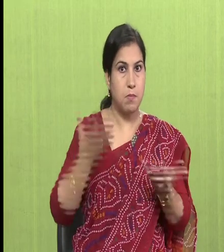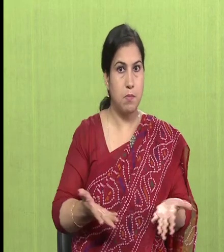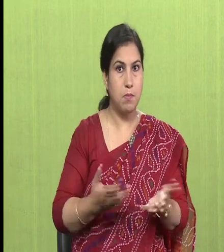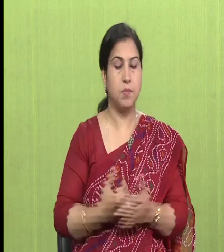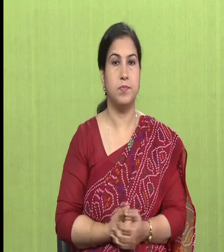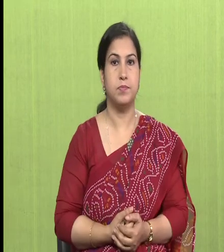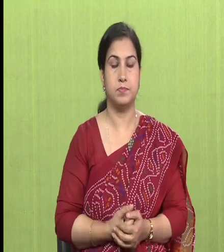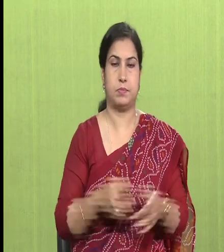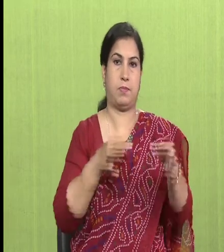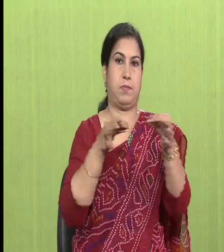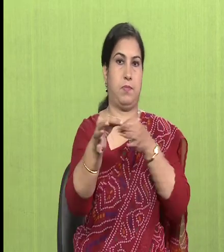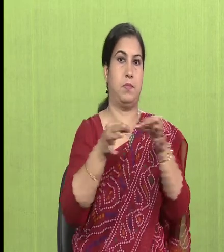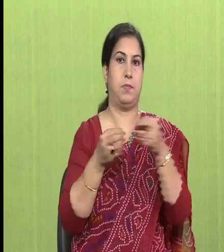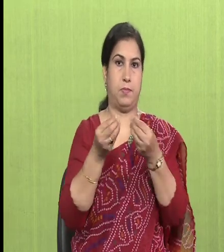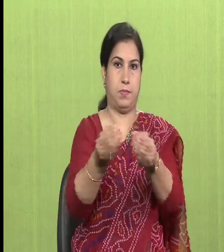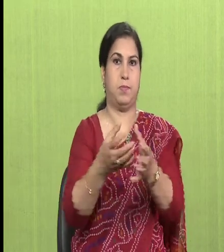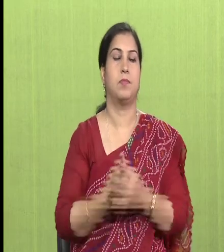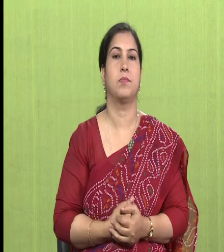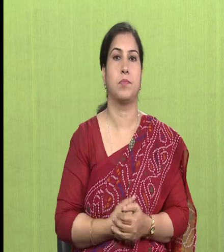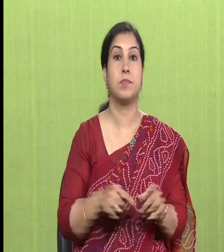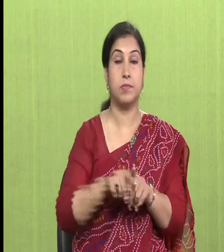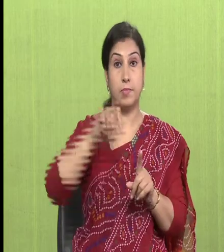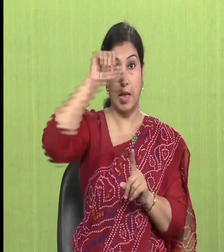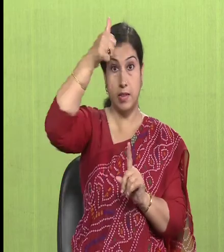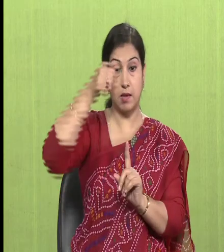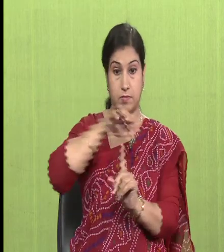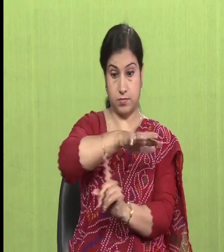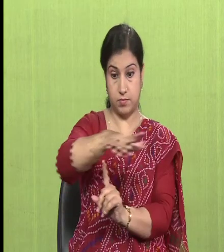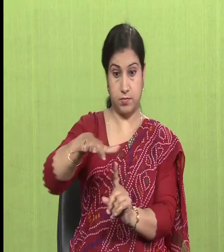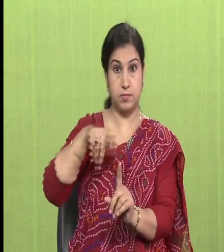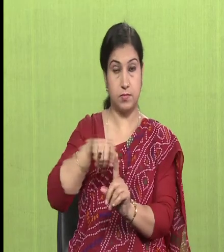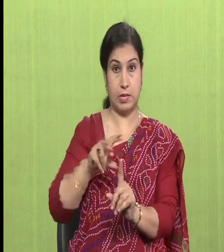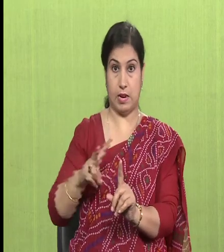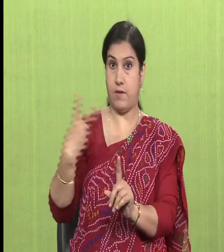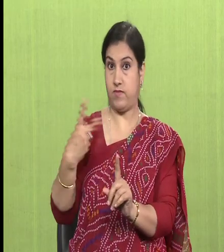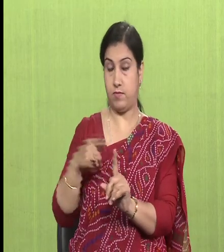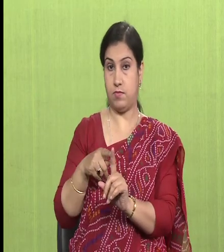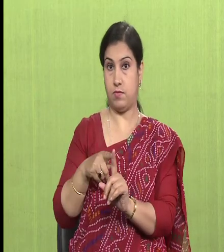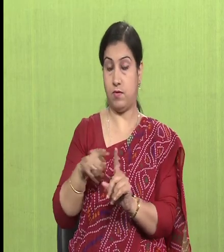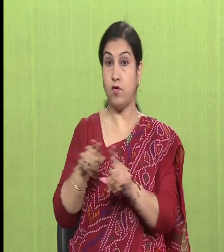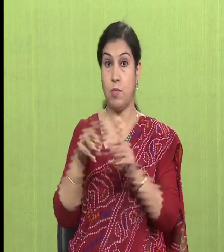For example, the Indian society is very different from the American society